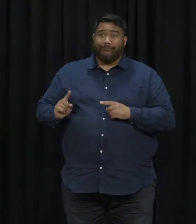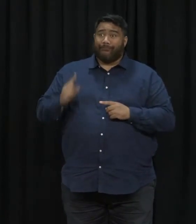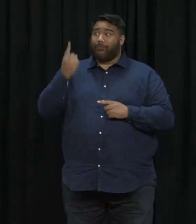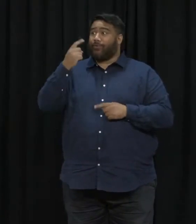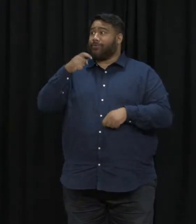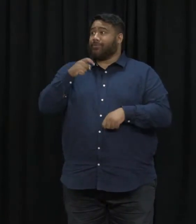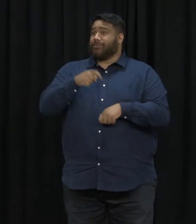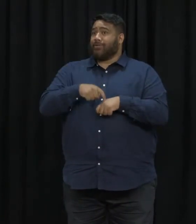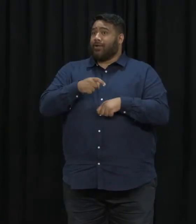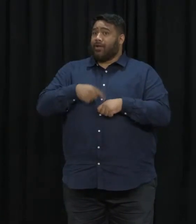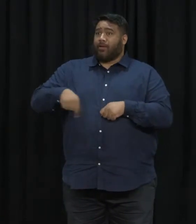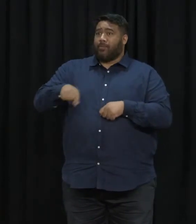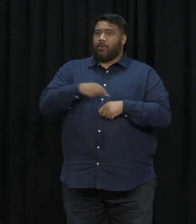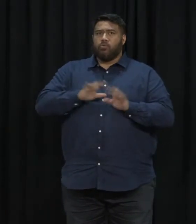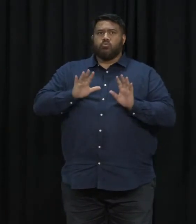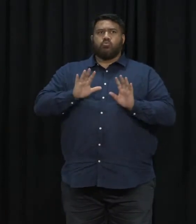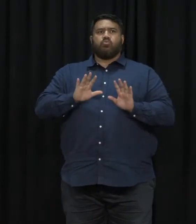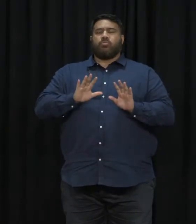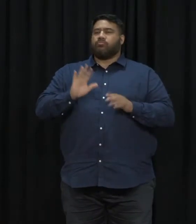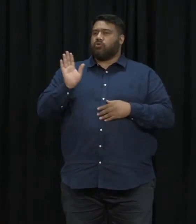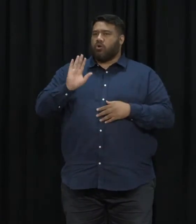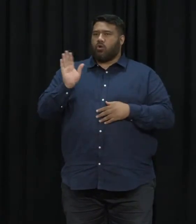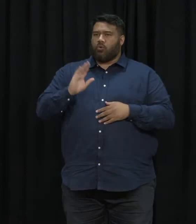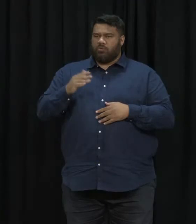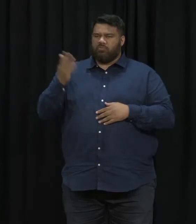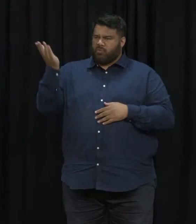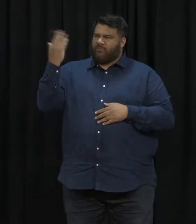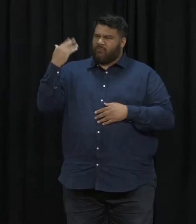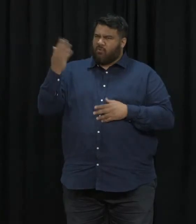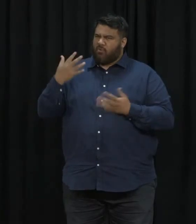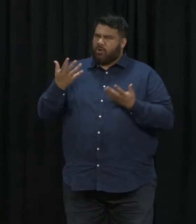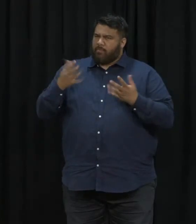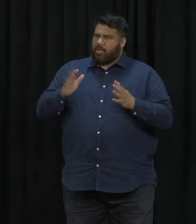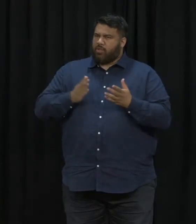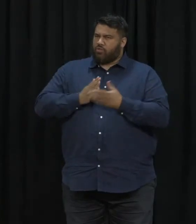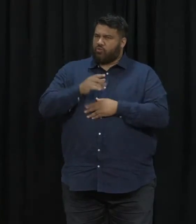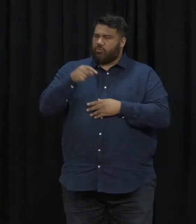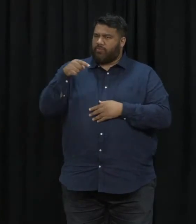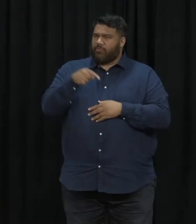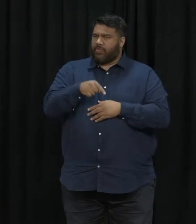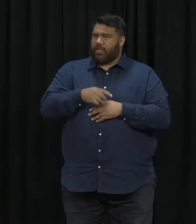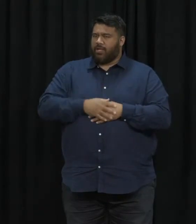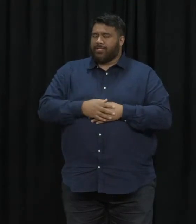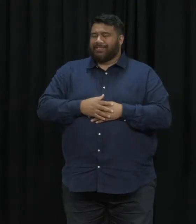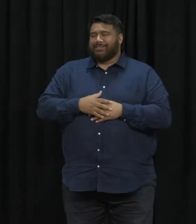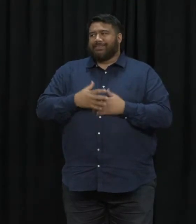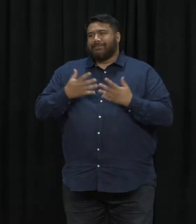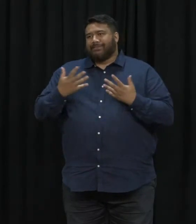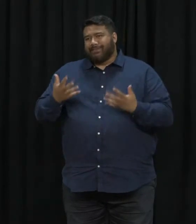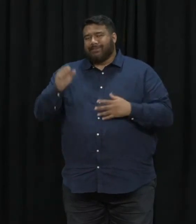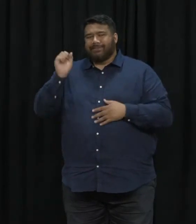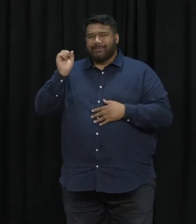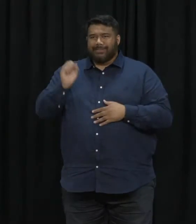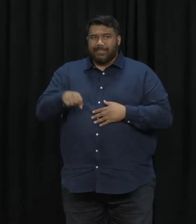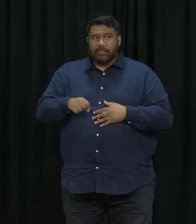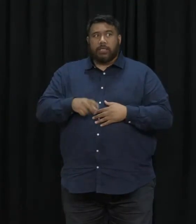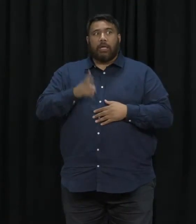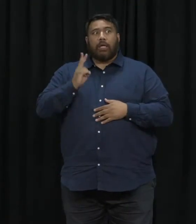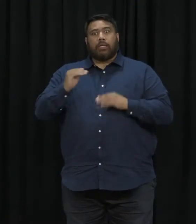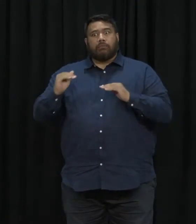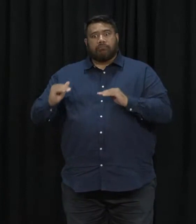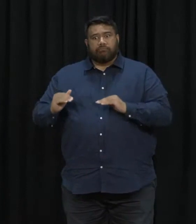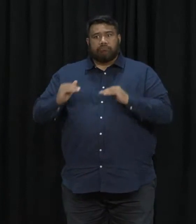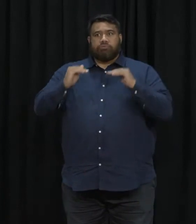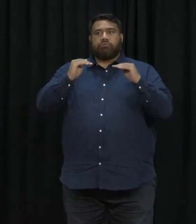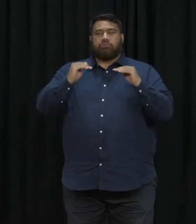as a nation have faced this issue. In fact, unfortunately, every time we've had community outbreaks, so back